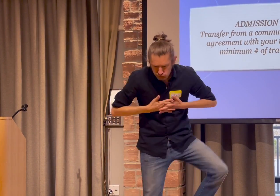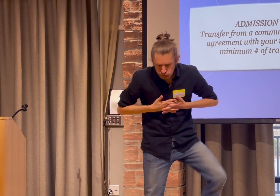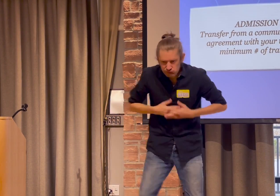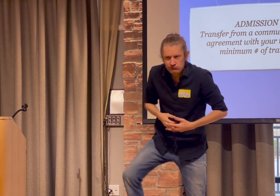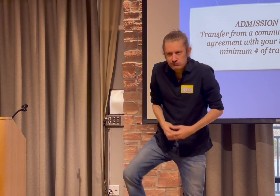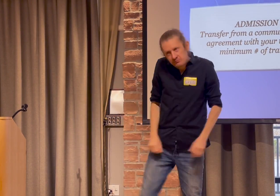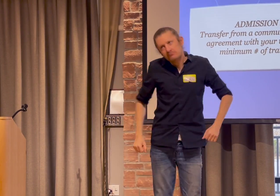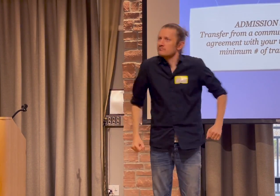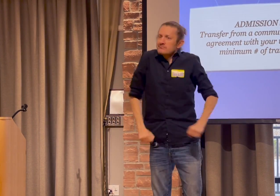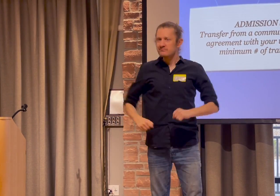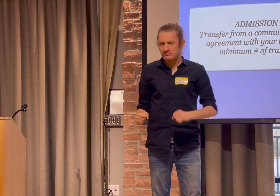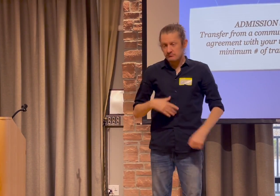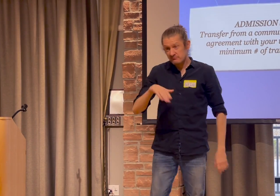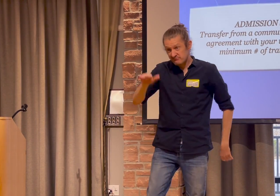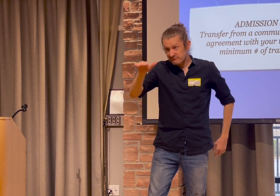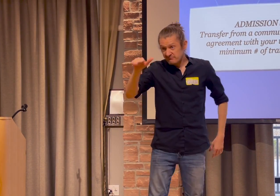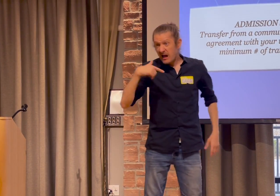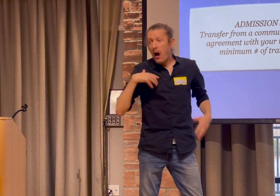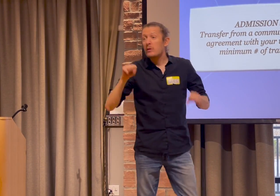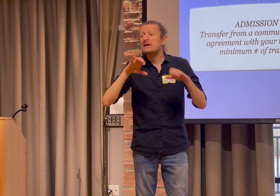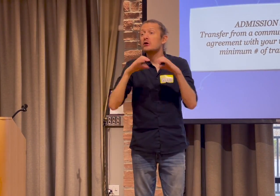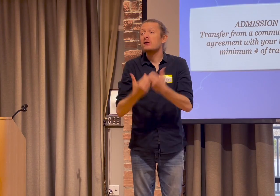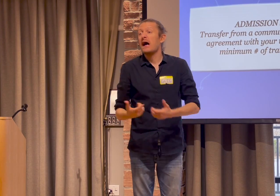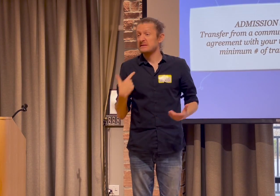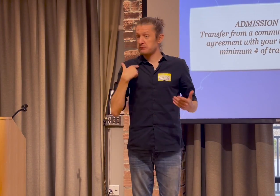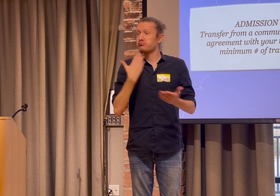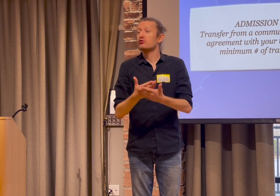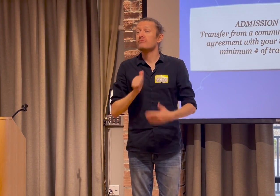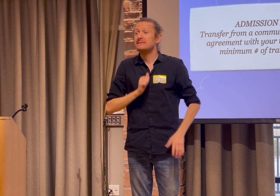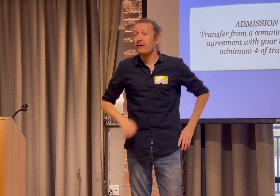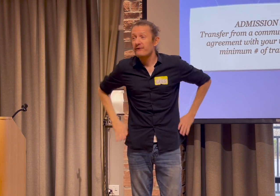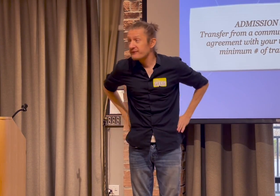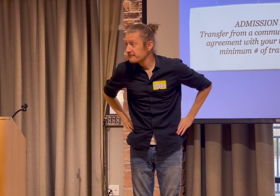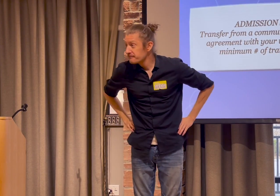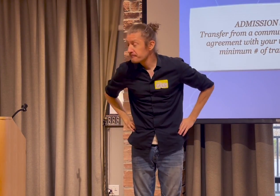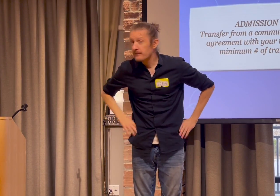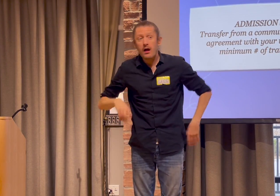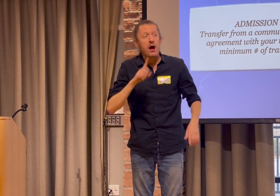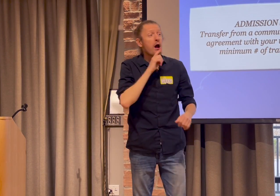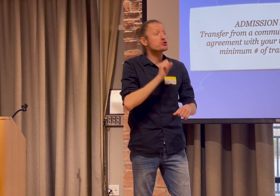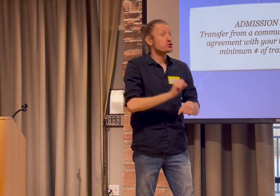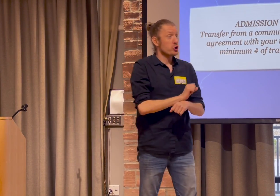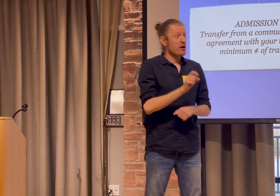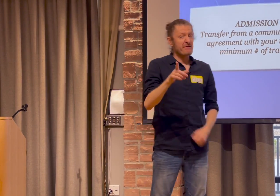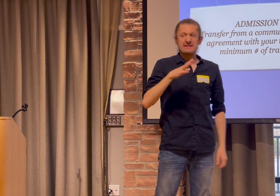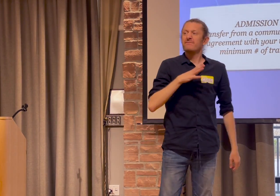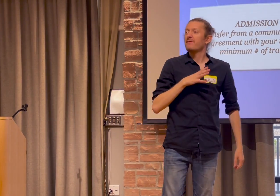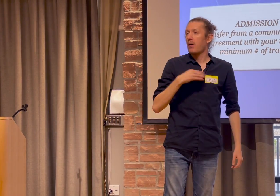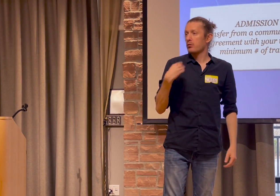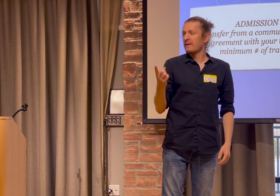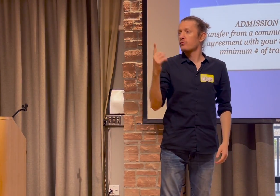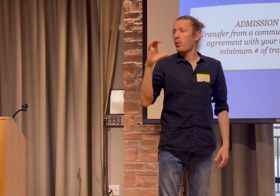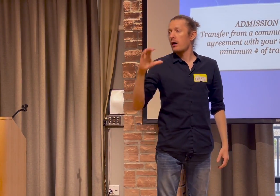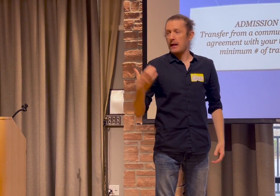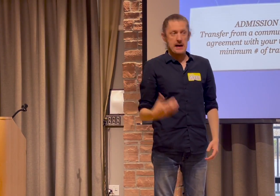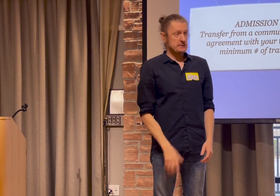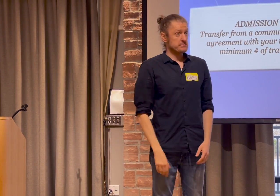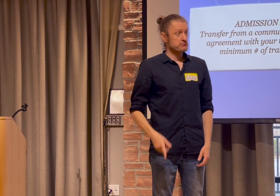here. But he didn't give up. He got ready, and he said, I'm gonna take classes, get good grades, and